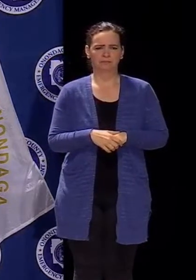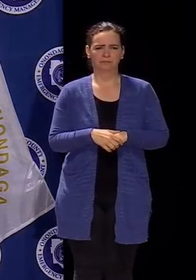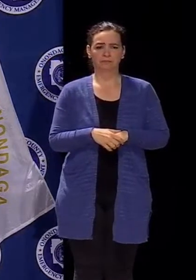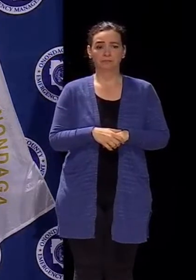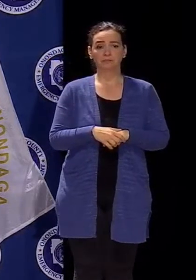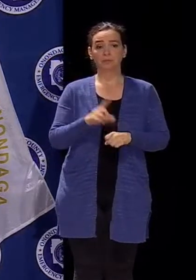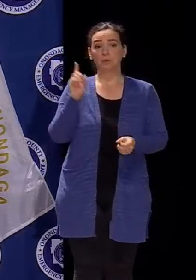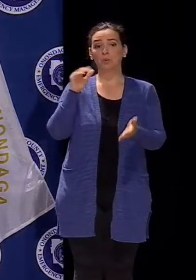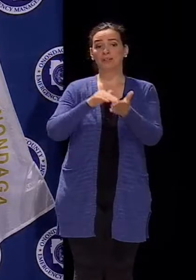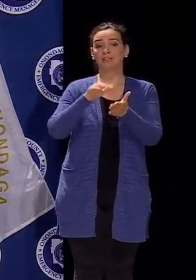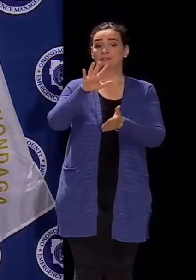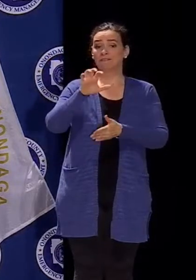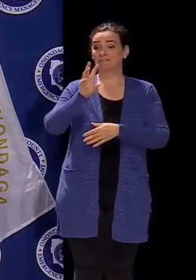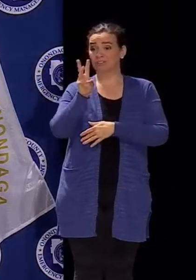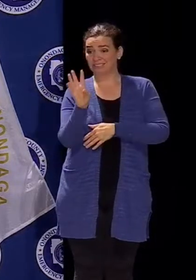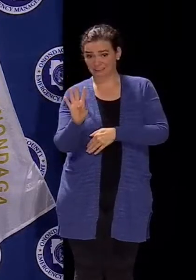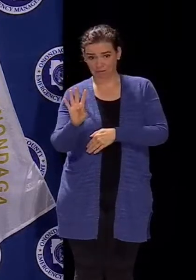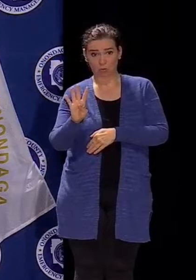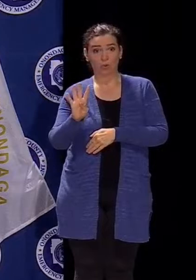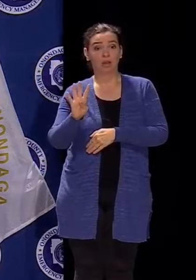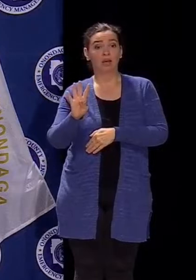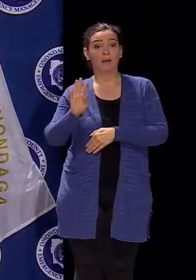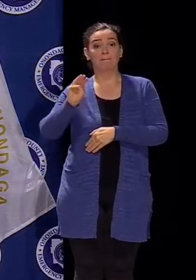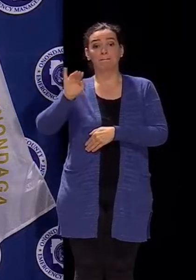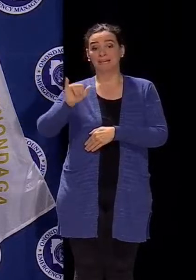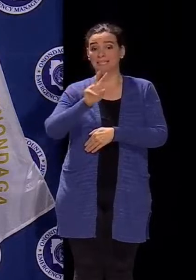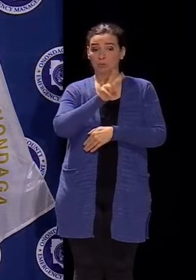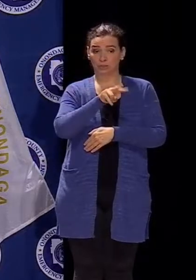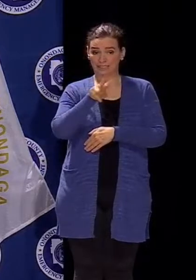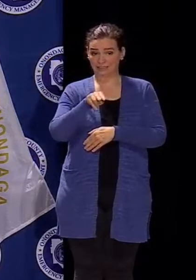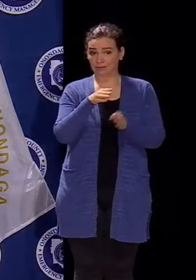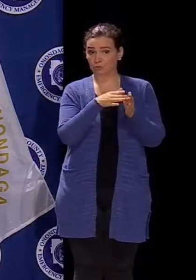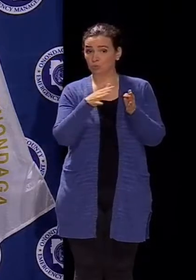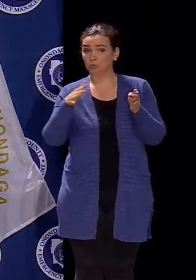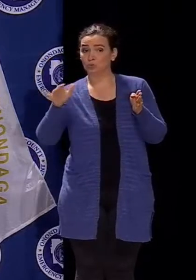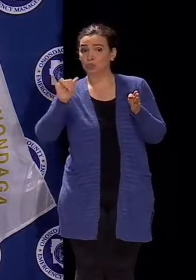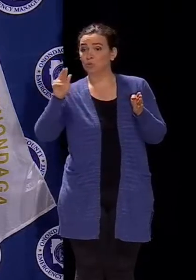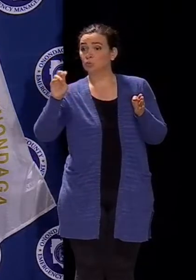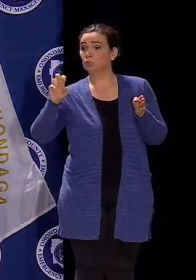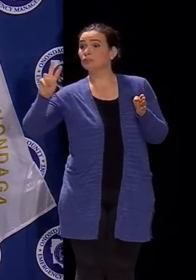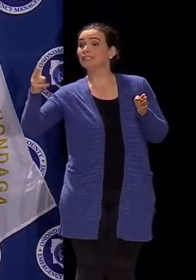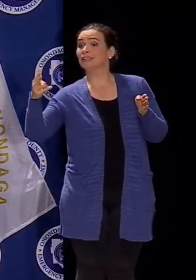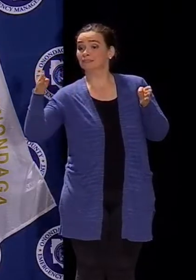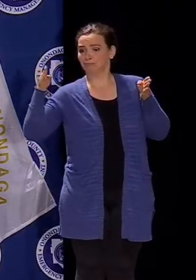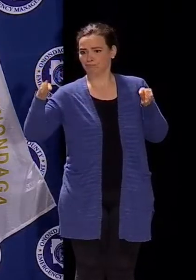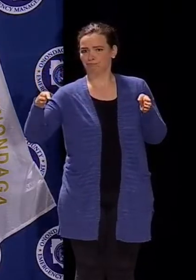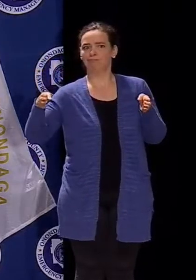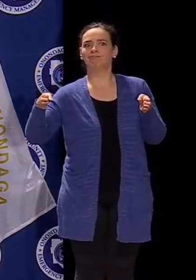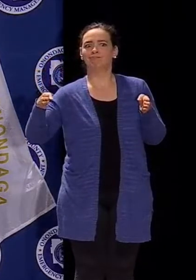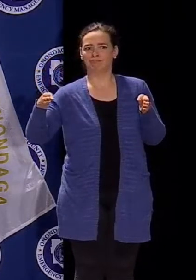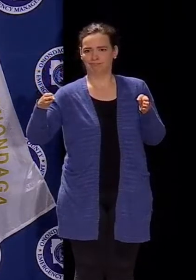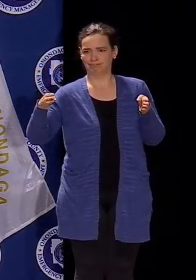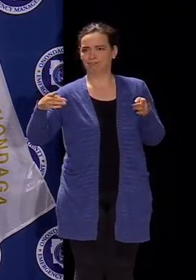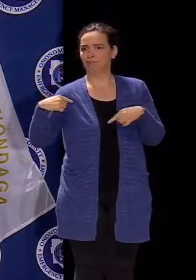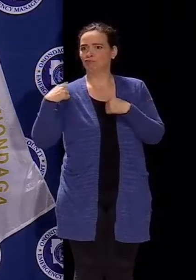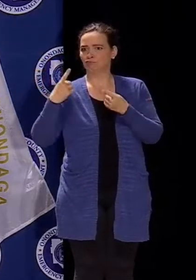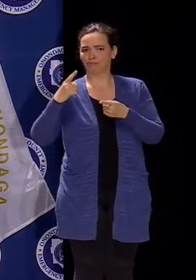look at the May 27th through June 2nd dates, double what's necessary.